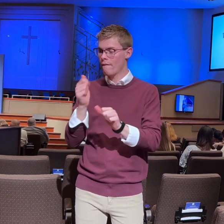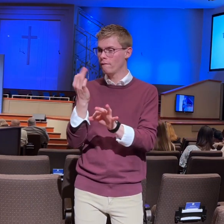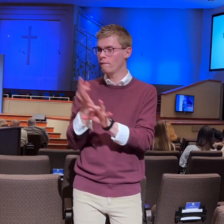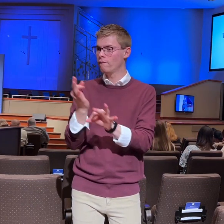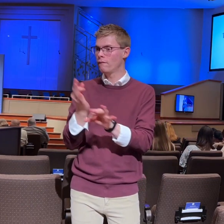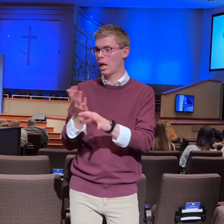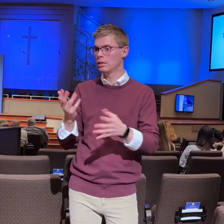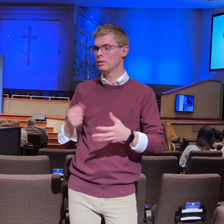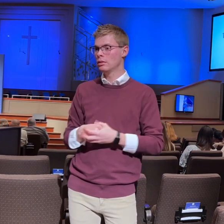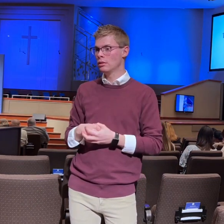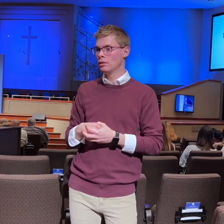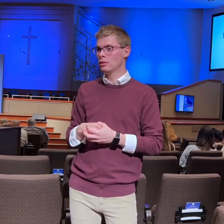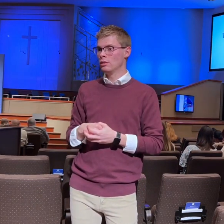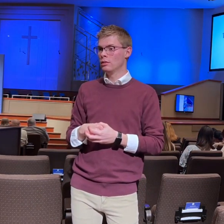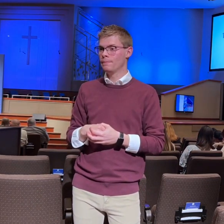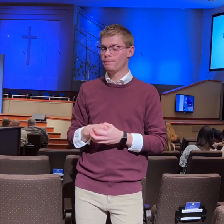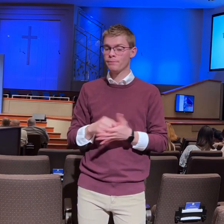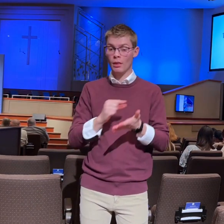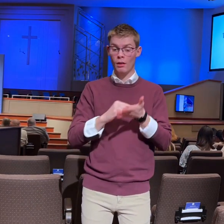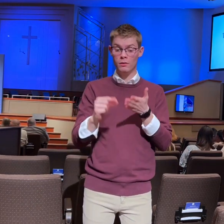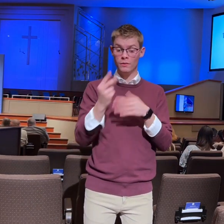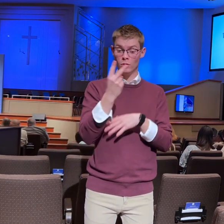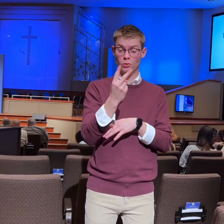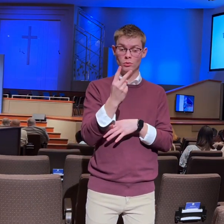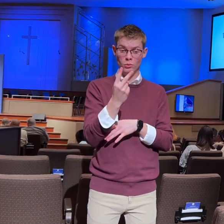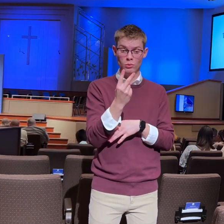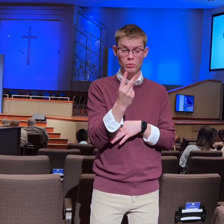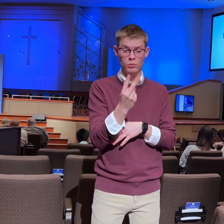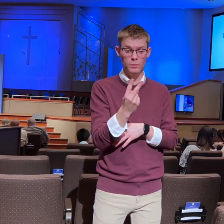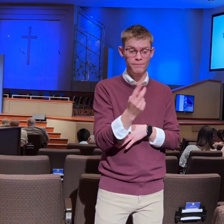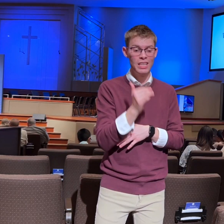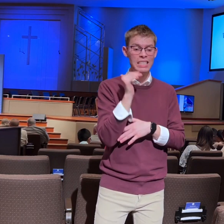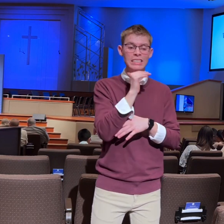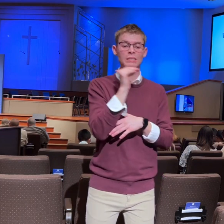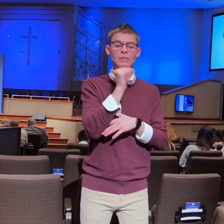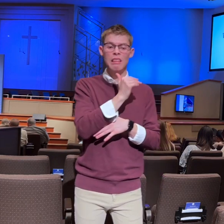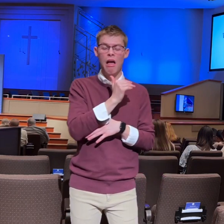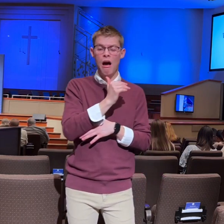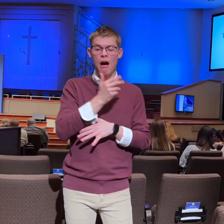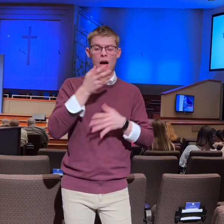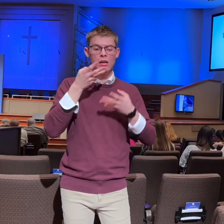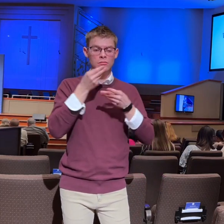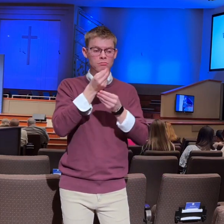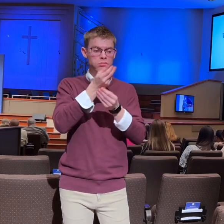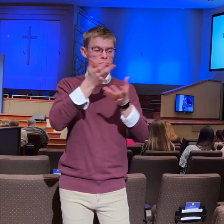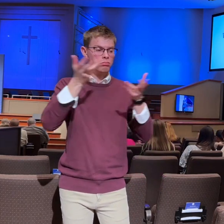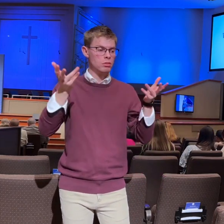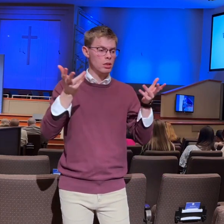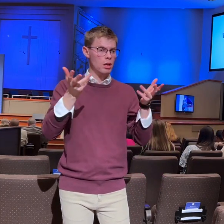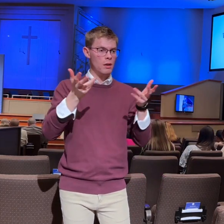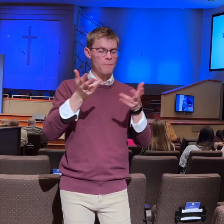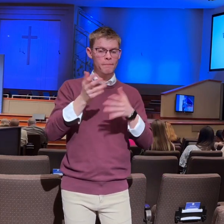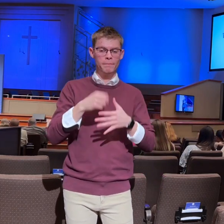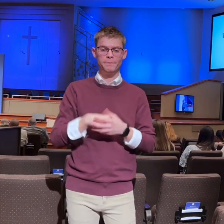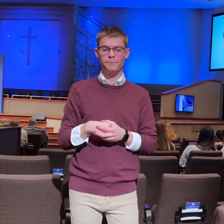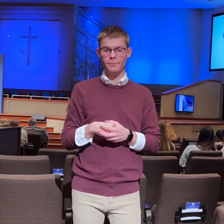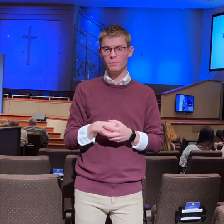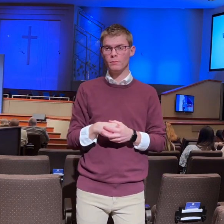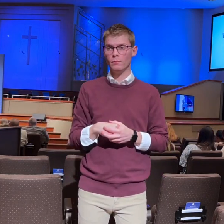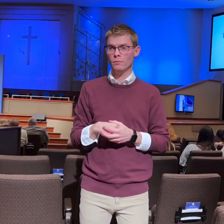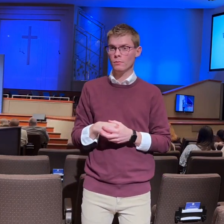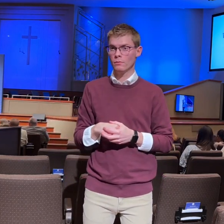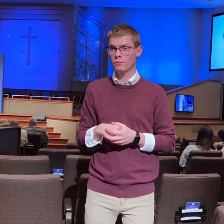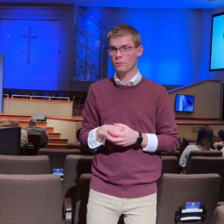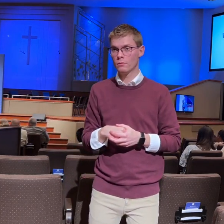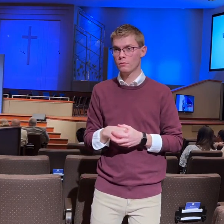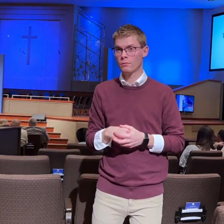here. First, verse 2, speaking lies in hypocrisy, having their conscience seared with a hot iron. The first thing we see